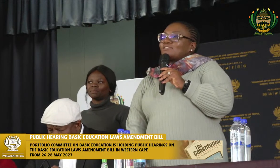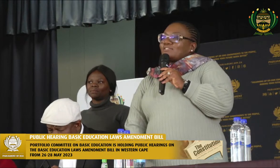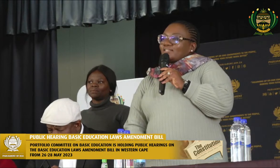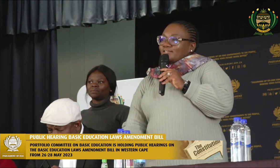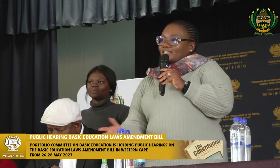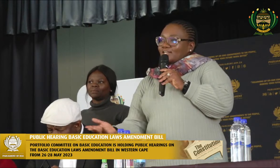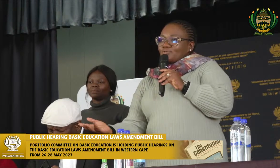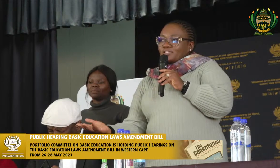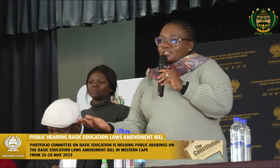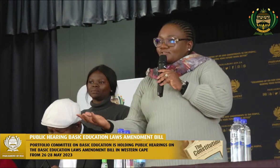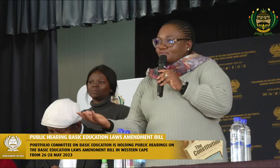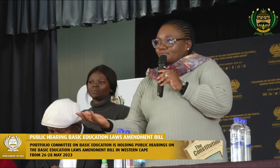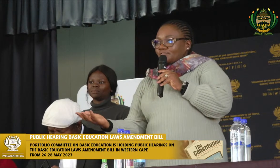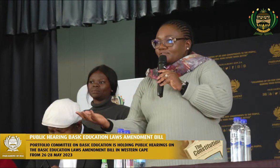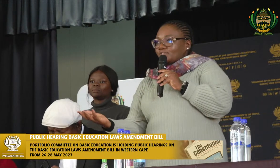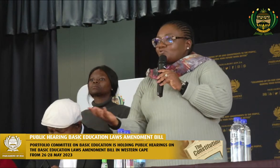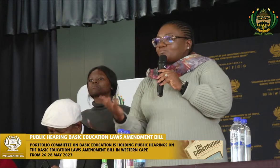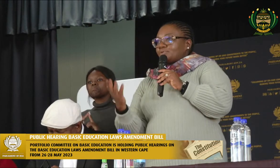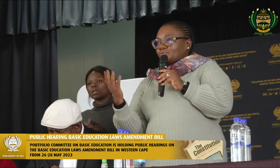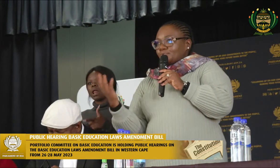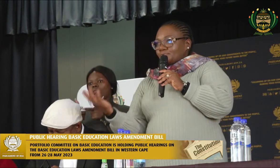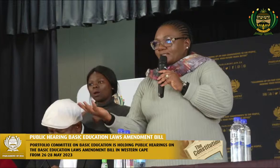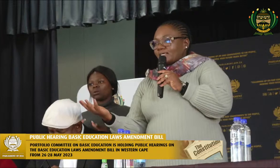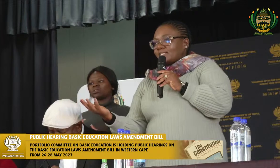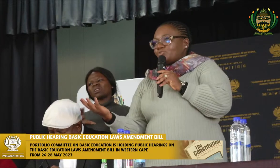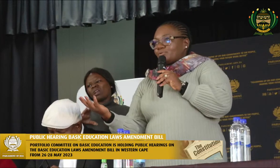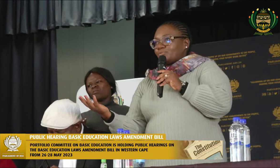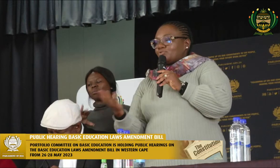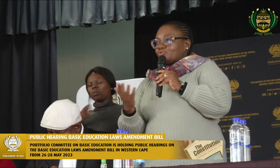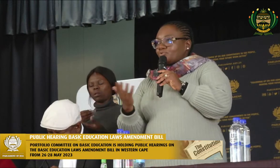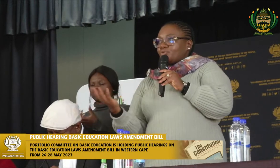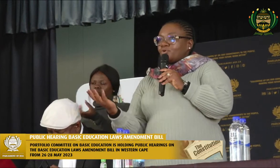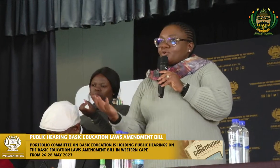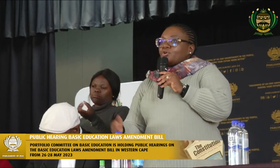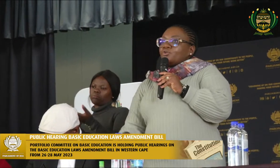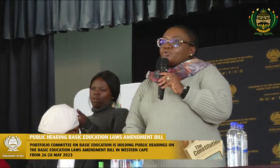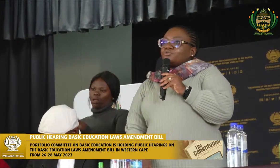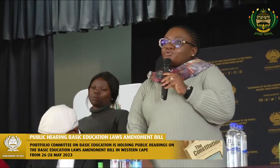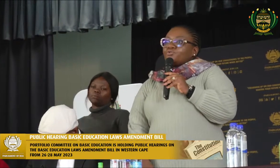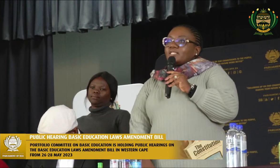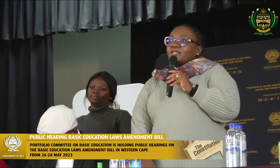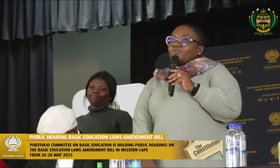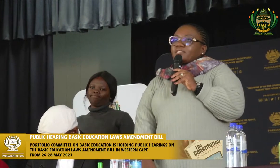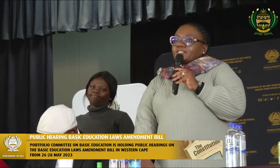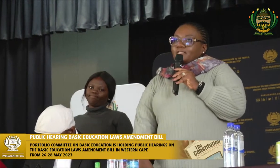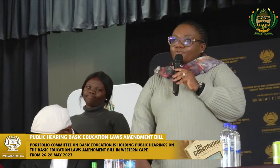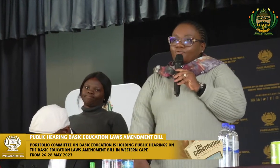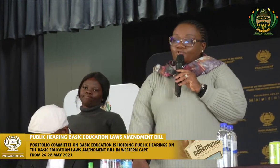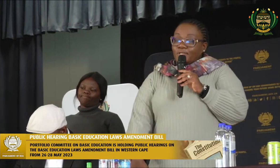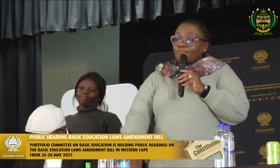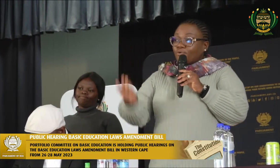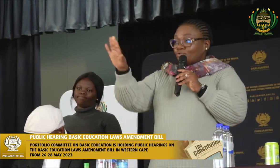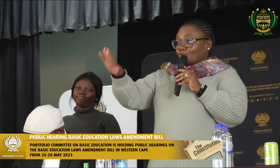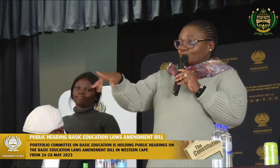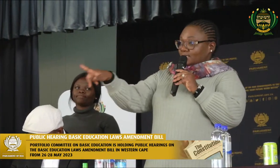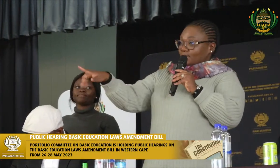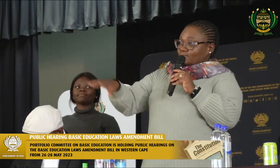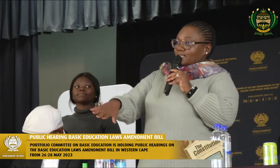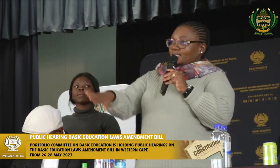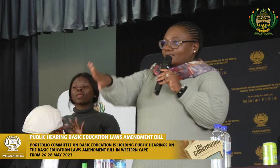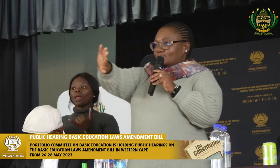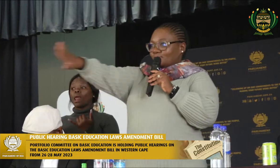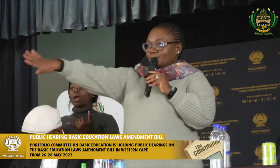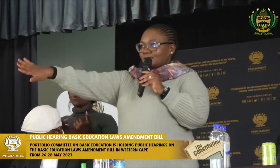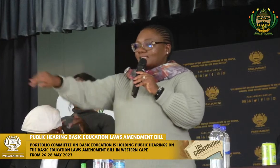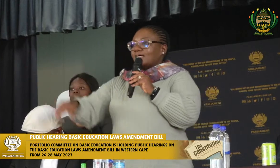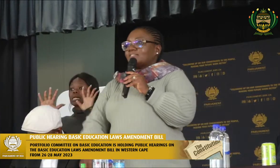But of course, the language that you feel free to speak, we encourage people to use the language they are going to speak. I'm going to note now